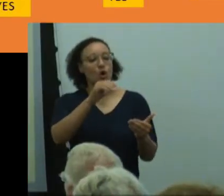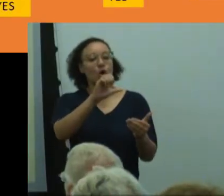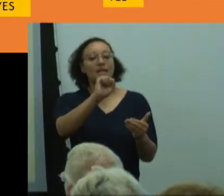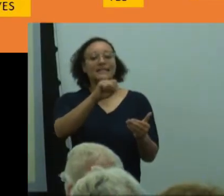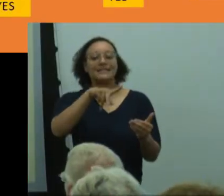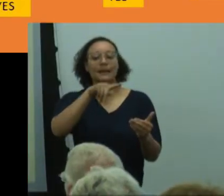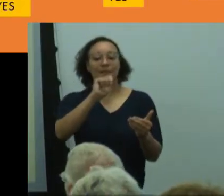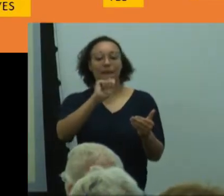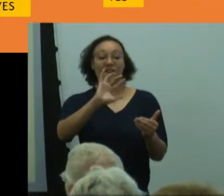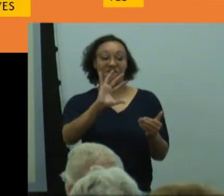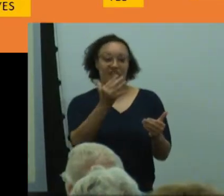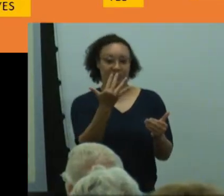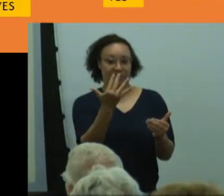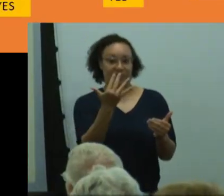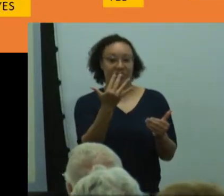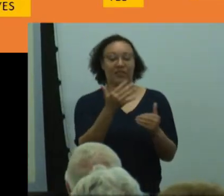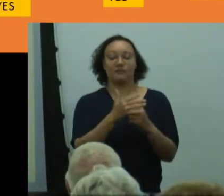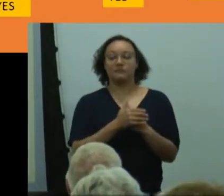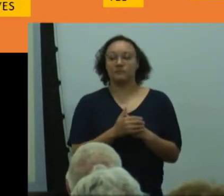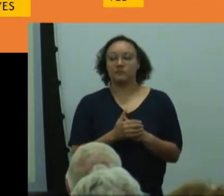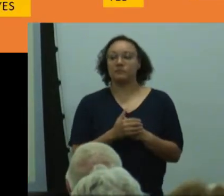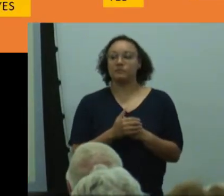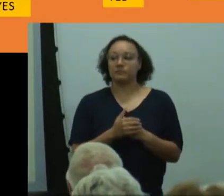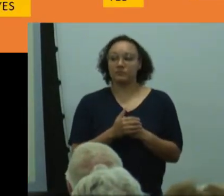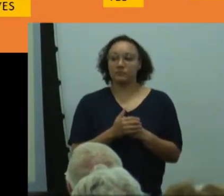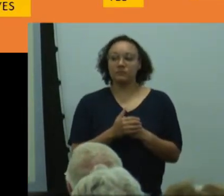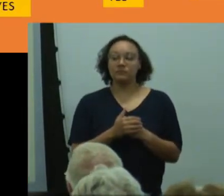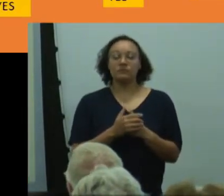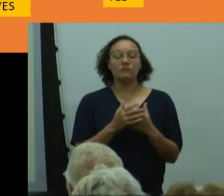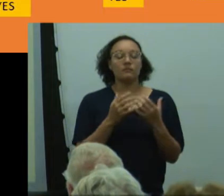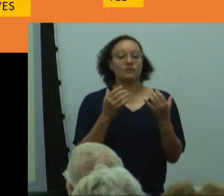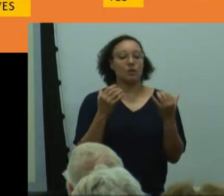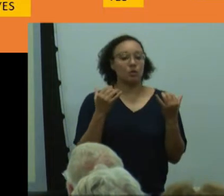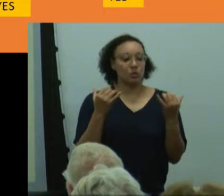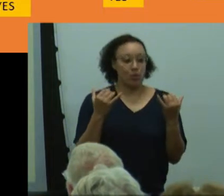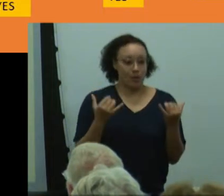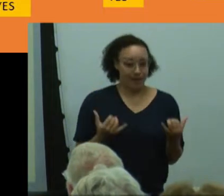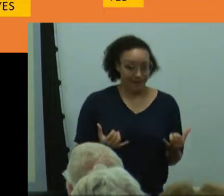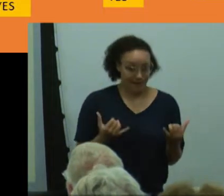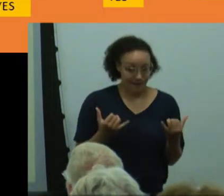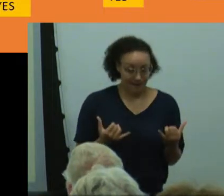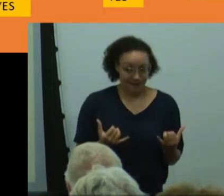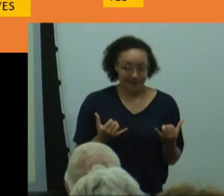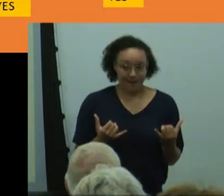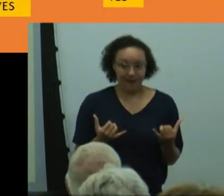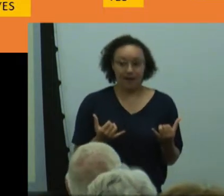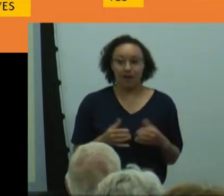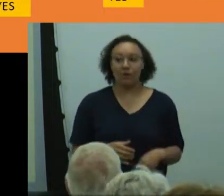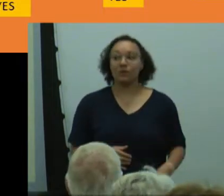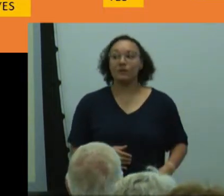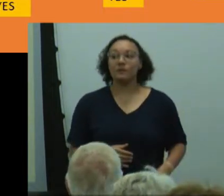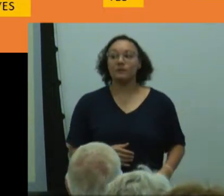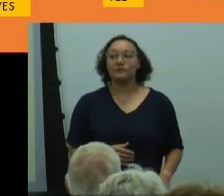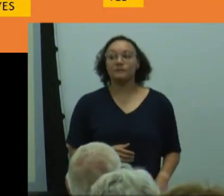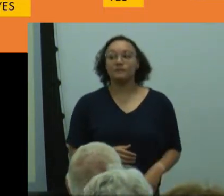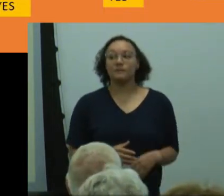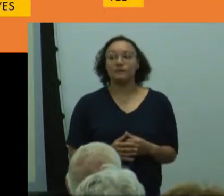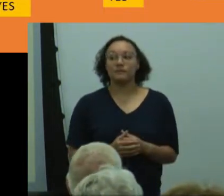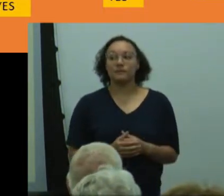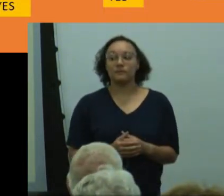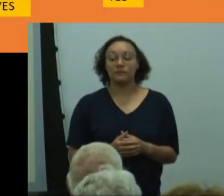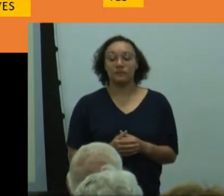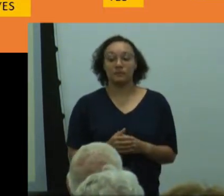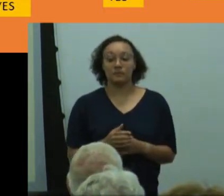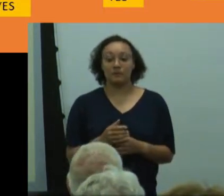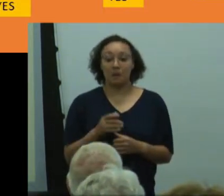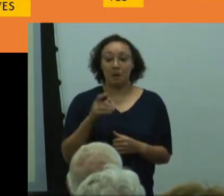majority of the commission. So now, however, you don't need